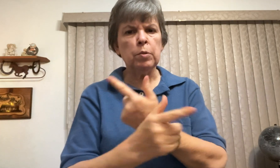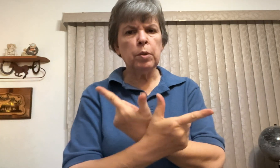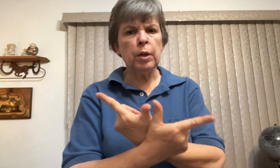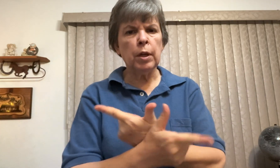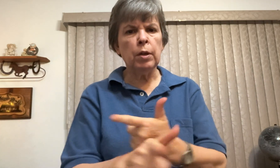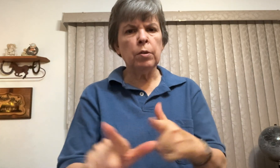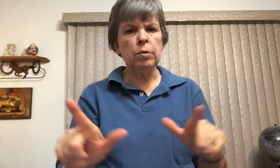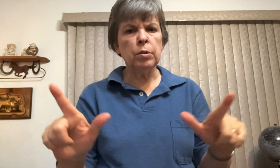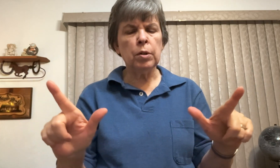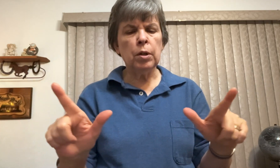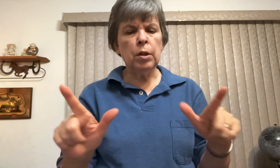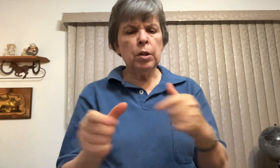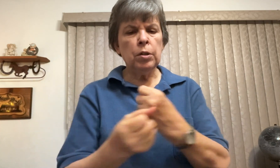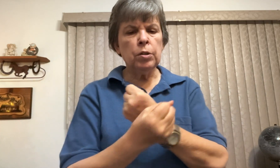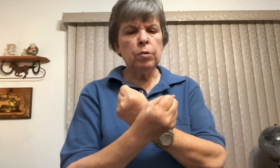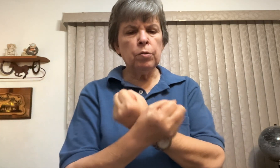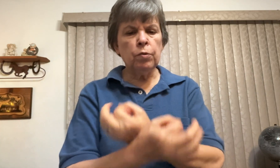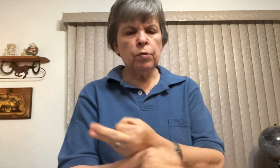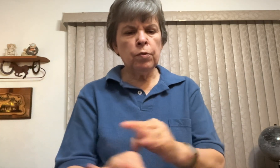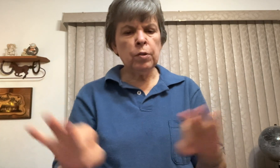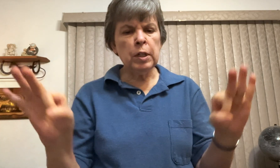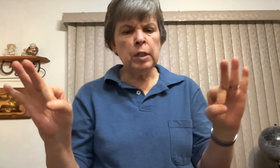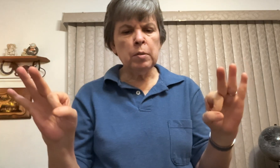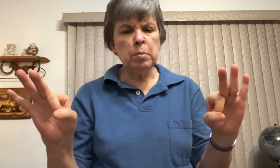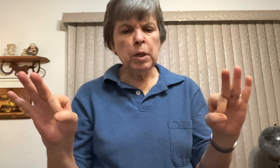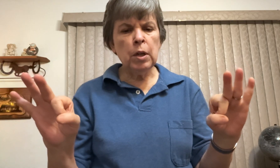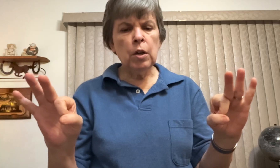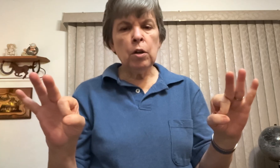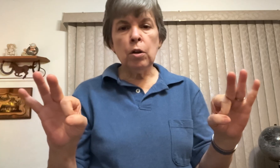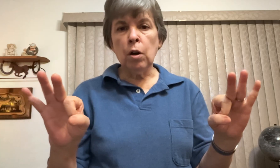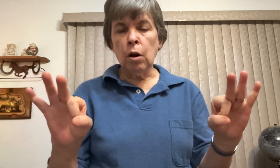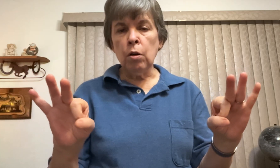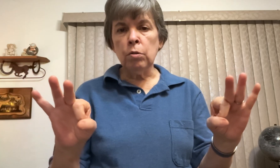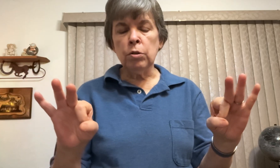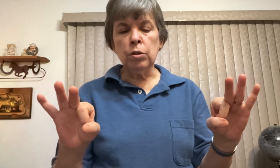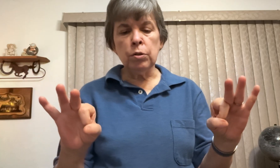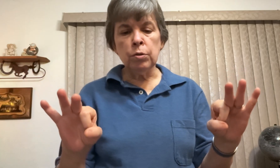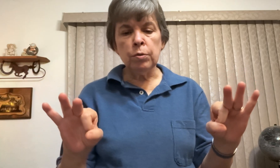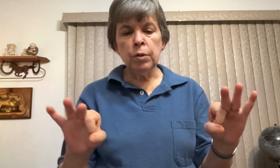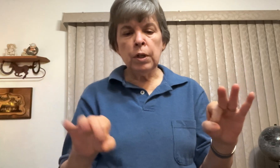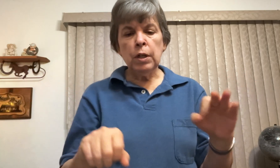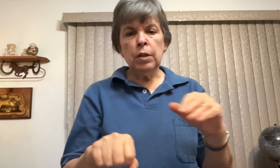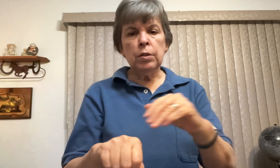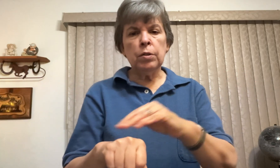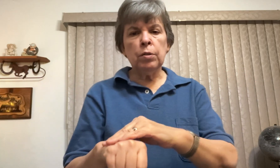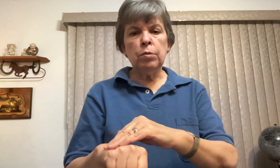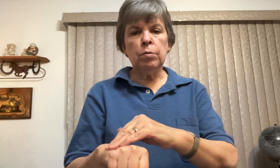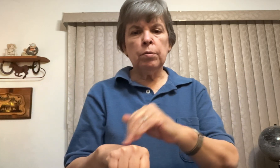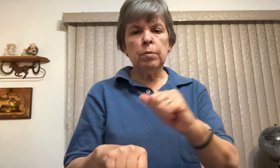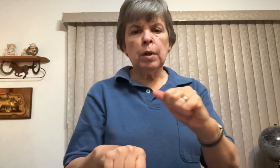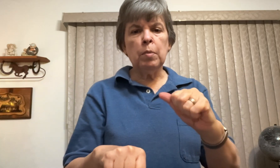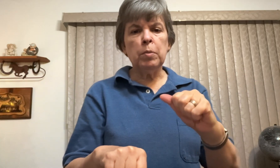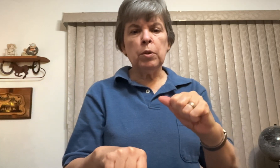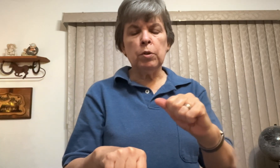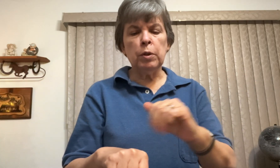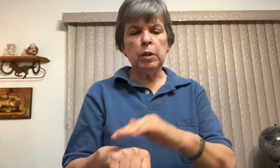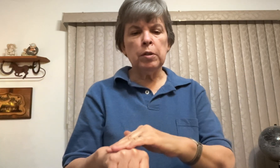with L's. So freedom calls you. So I'm doing the